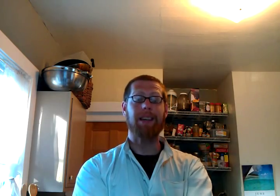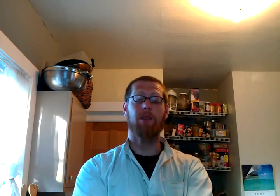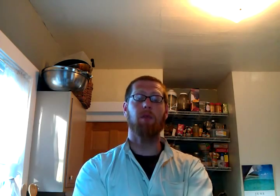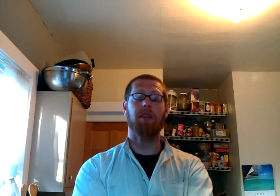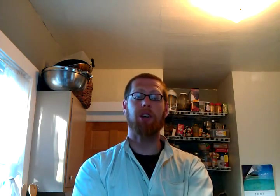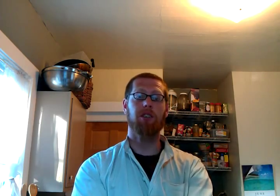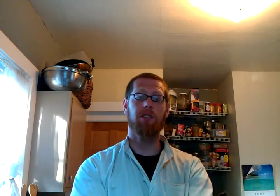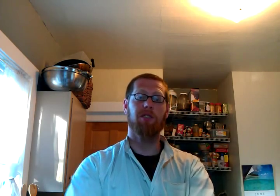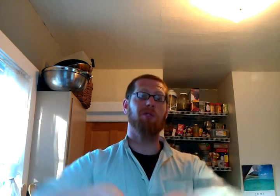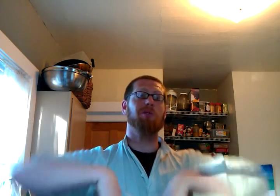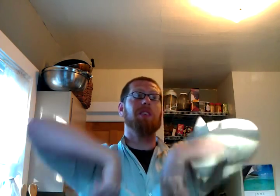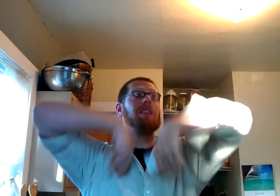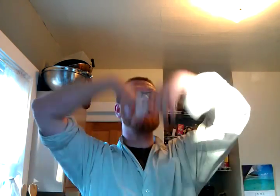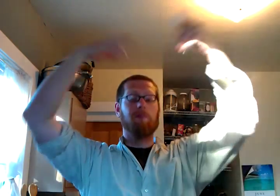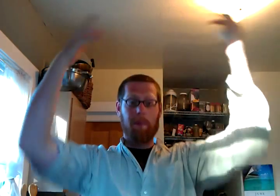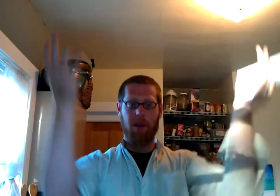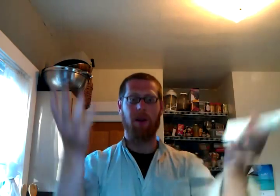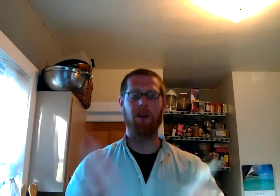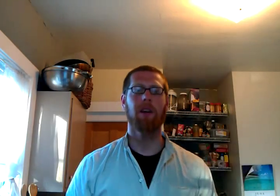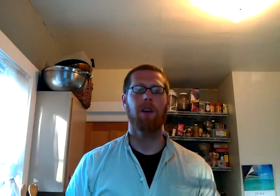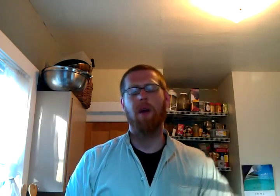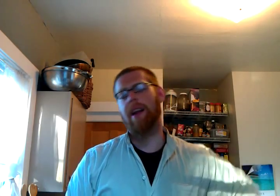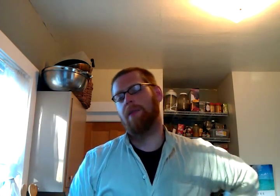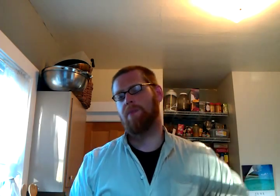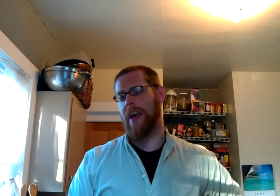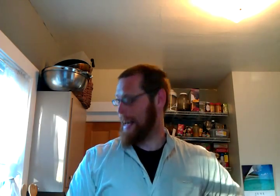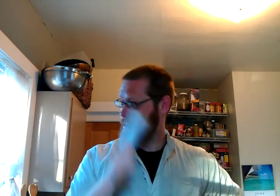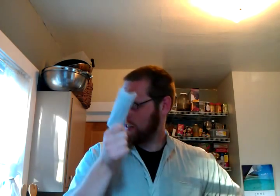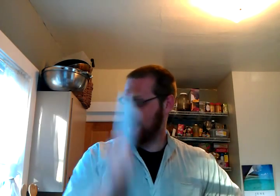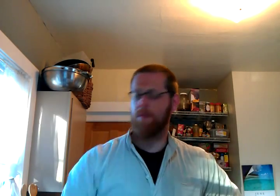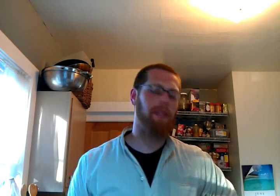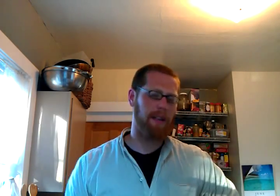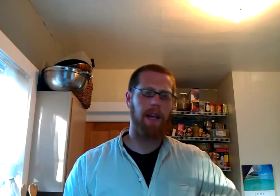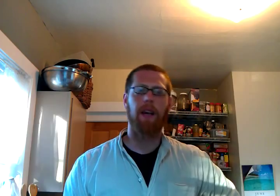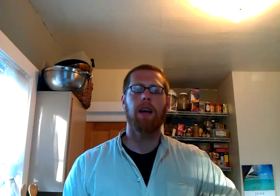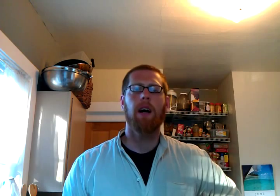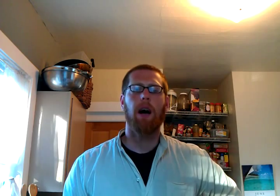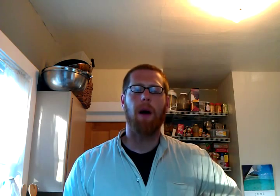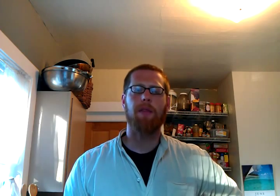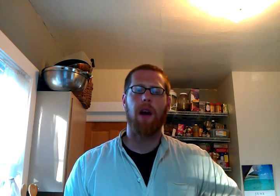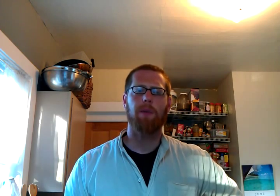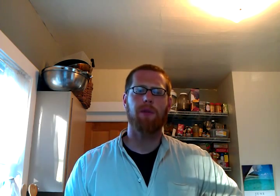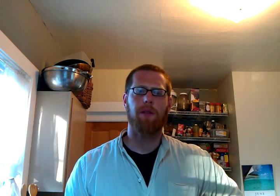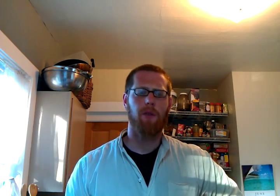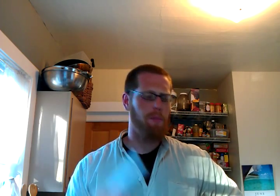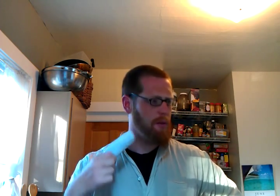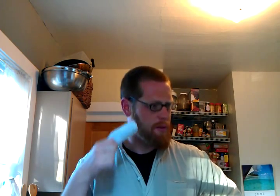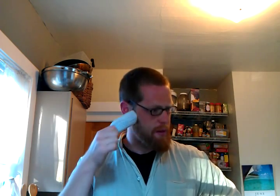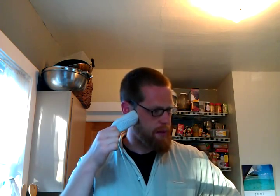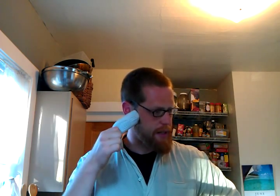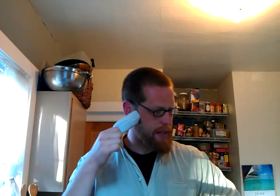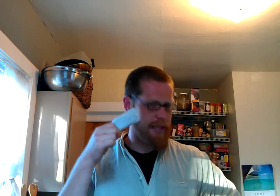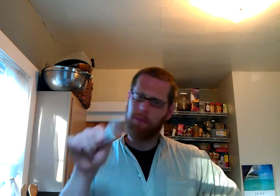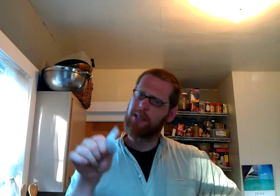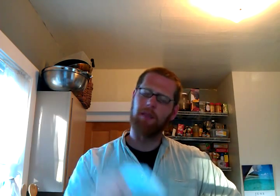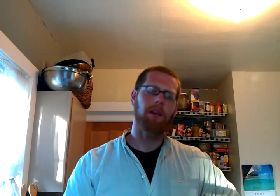and reflections, and so since lots of people are writing things and reflecting, I thought I would do that too, both to process things myself,